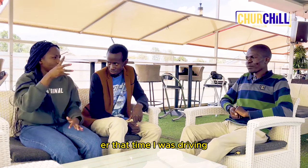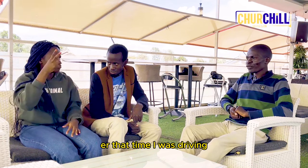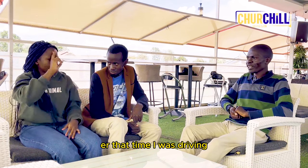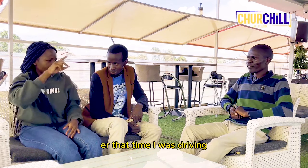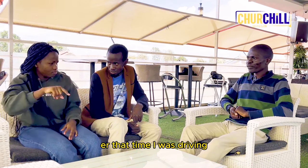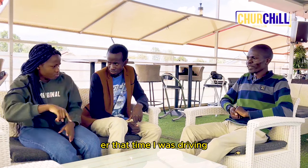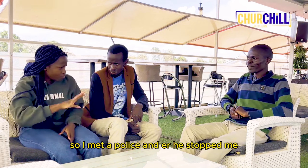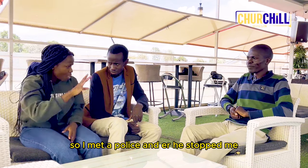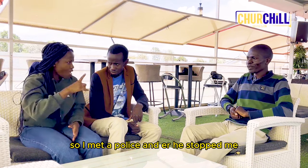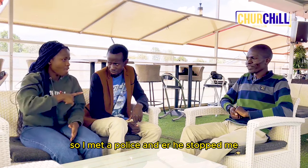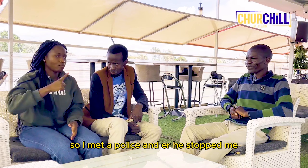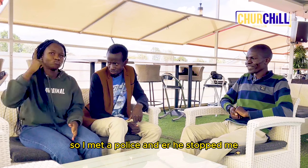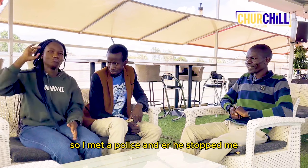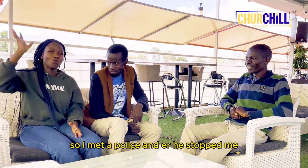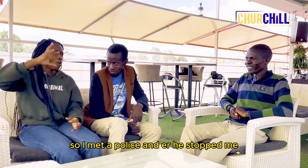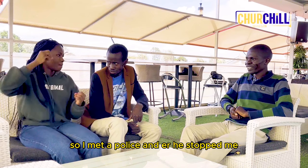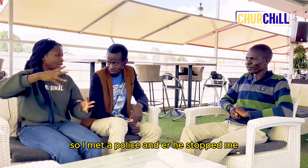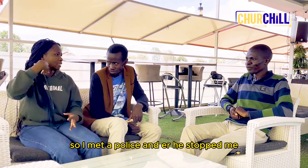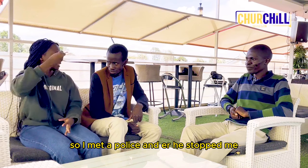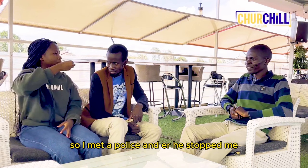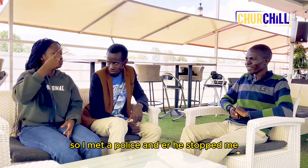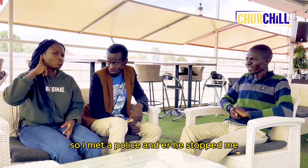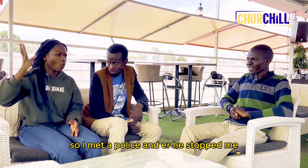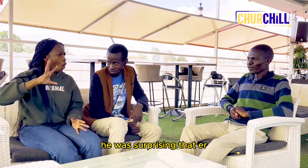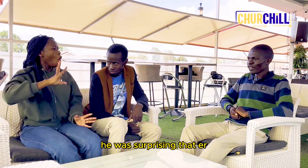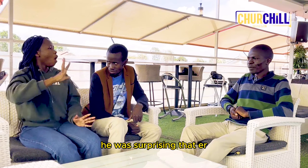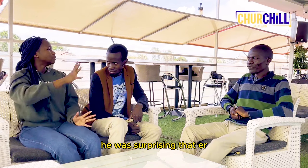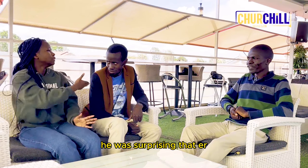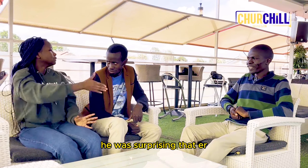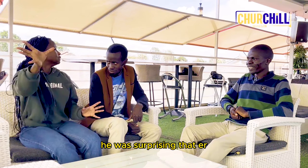and he stopped me. It was surprising that,